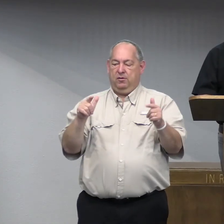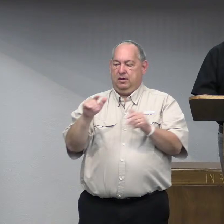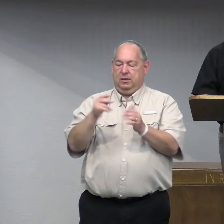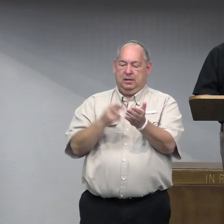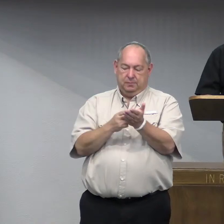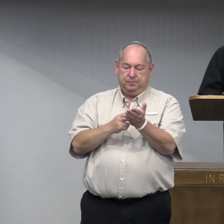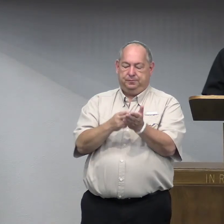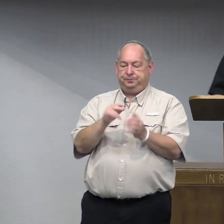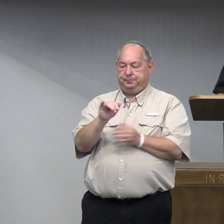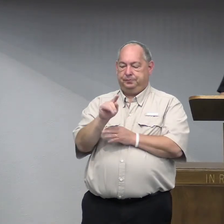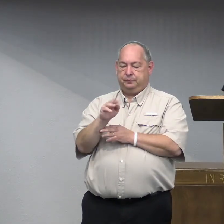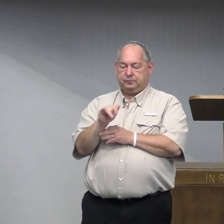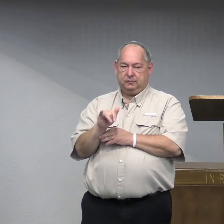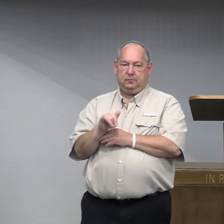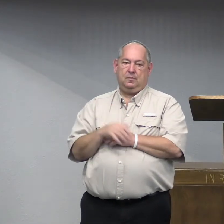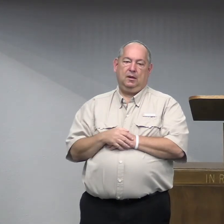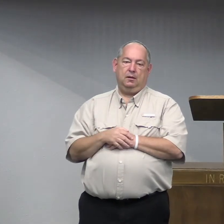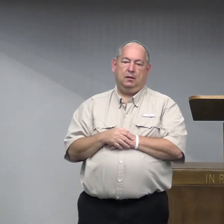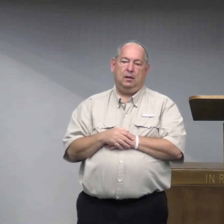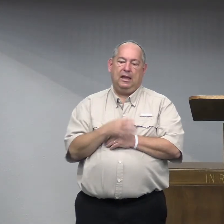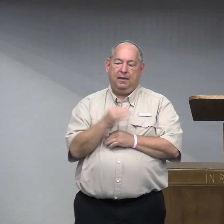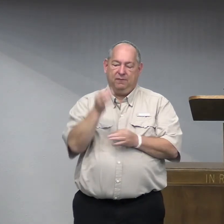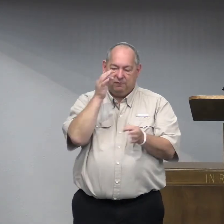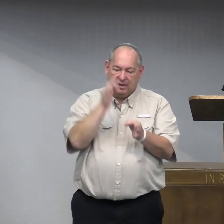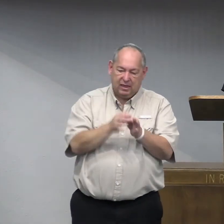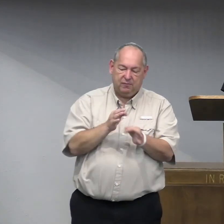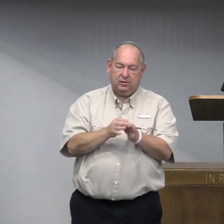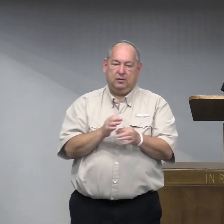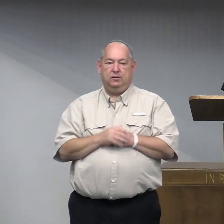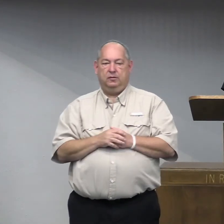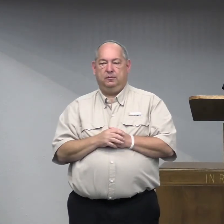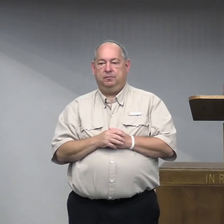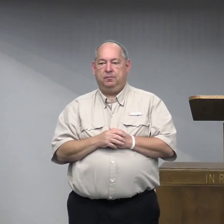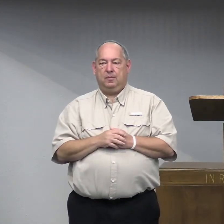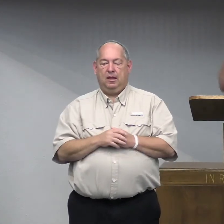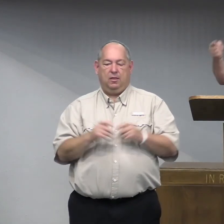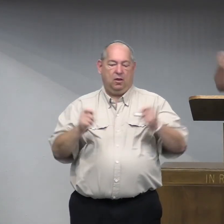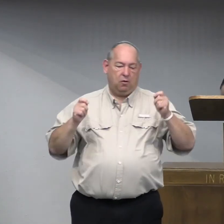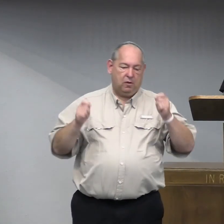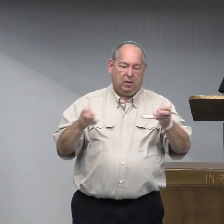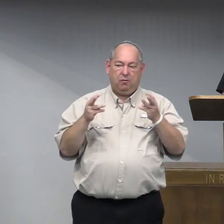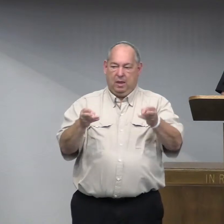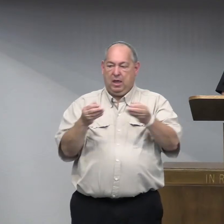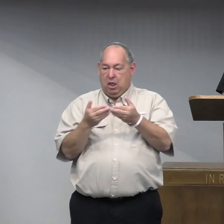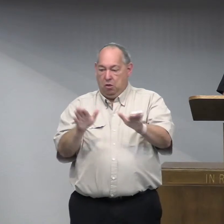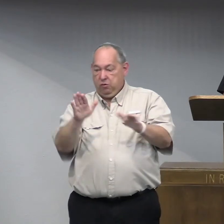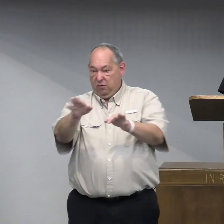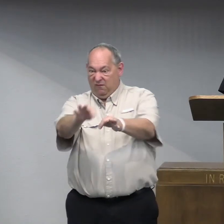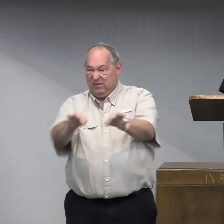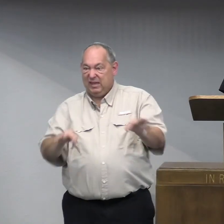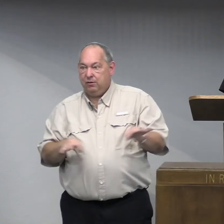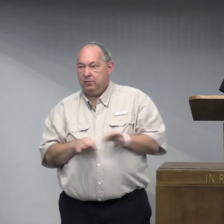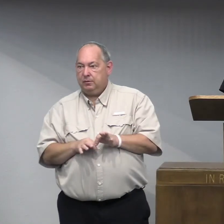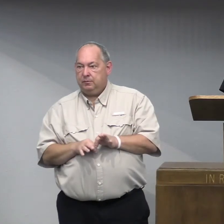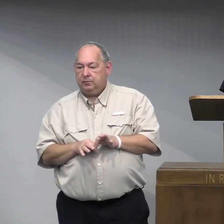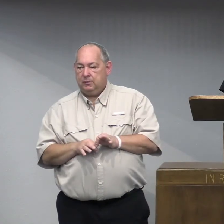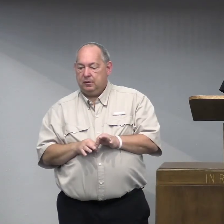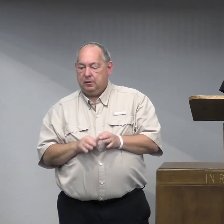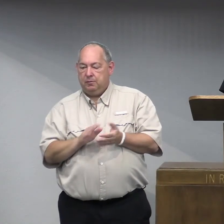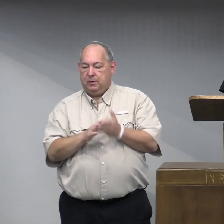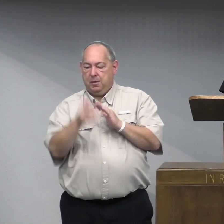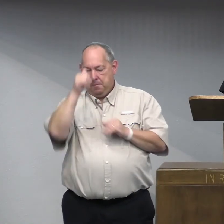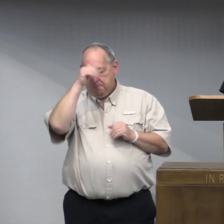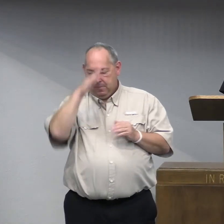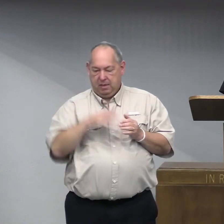integrity and honesty and faithfulness. The quickest way to lose your field is to be men